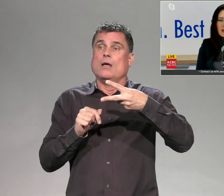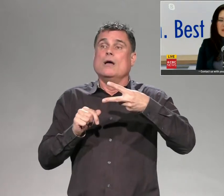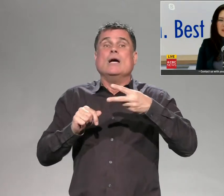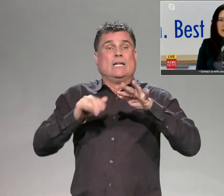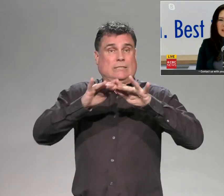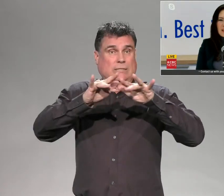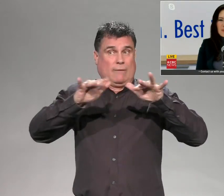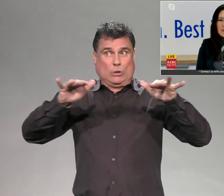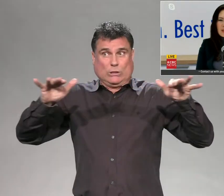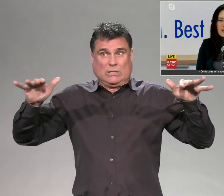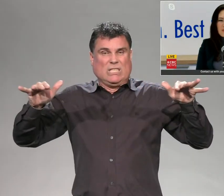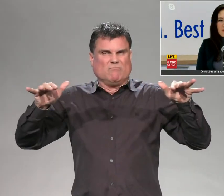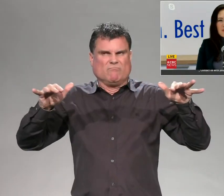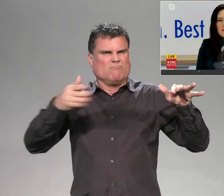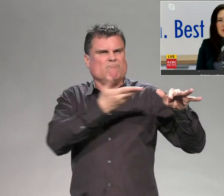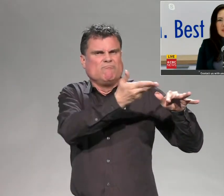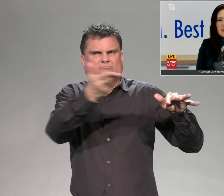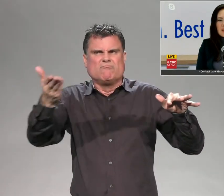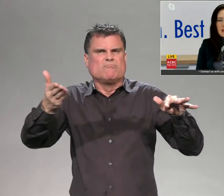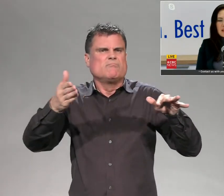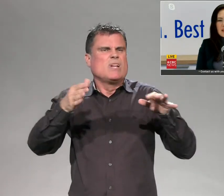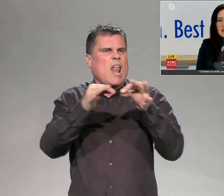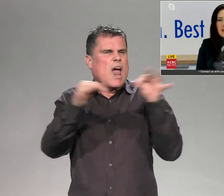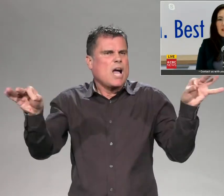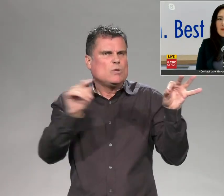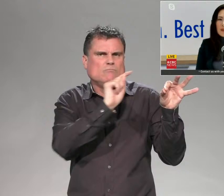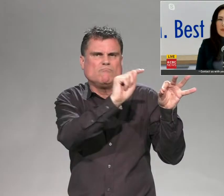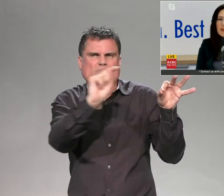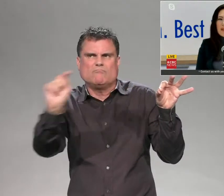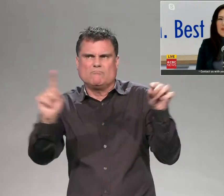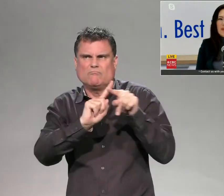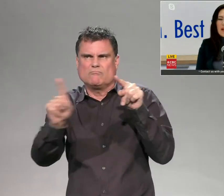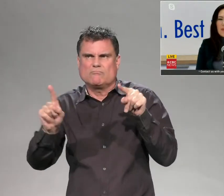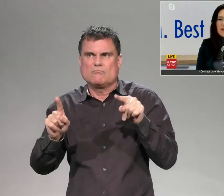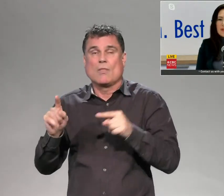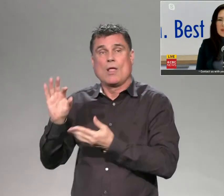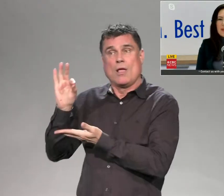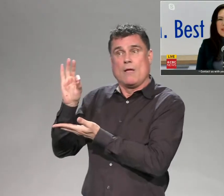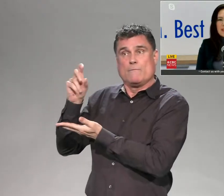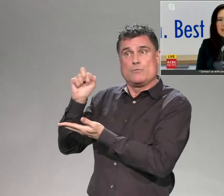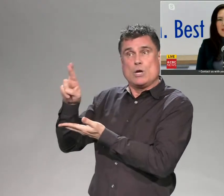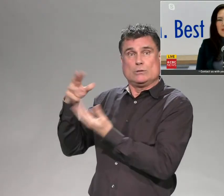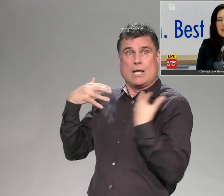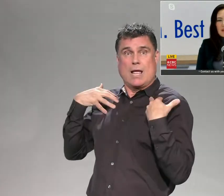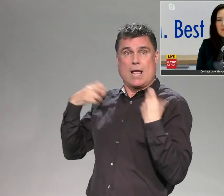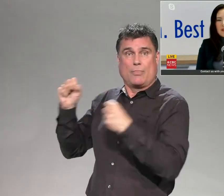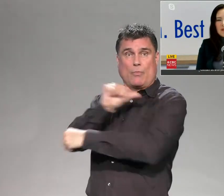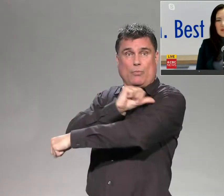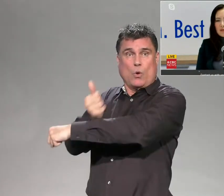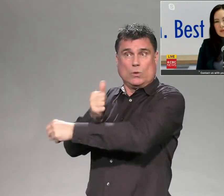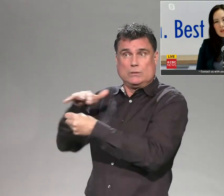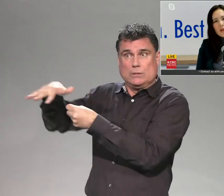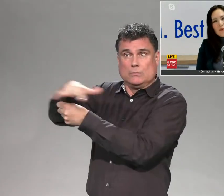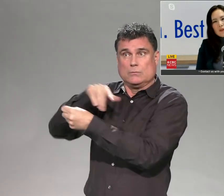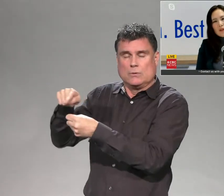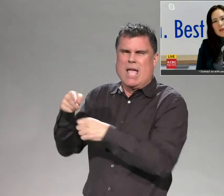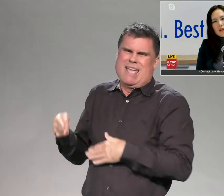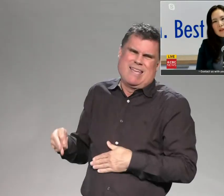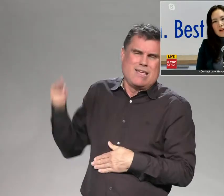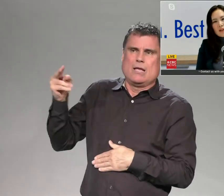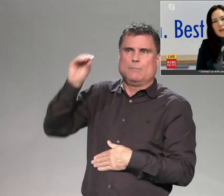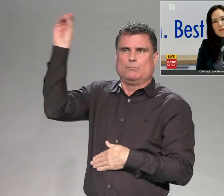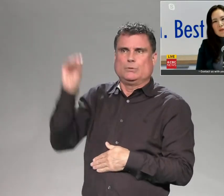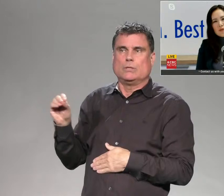Health. Actually, 90% of refugees and 40% of newcomers in BC settle in our region. So it's a